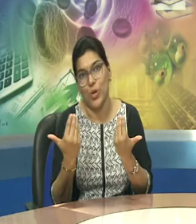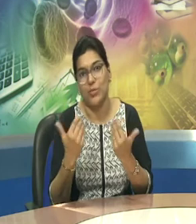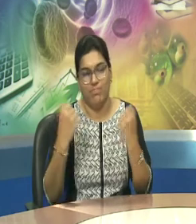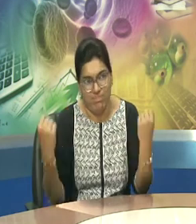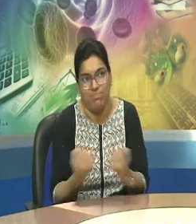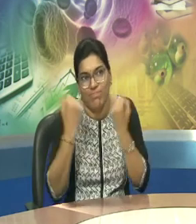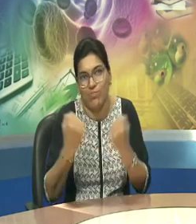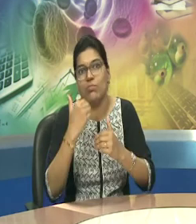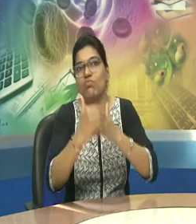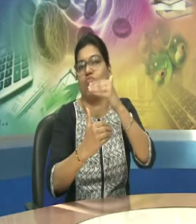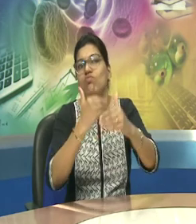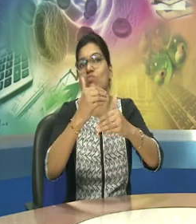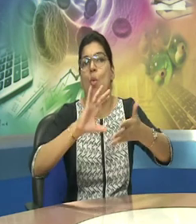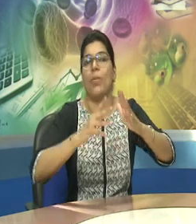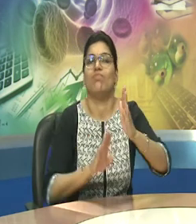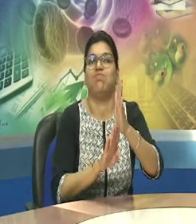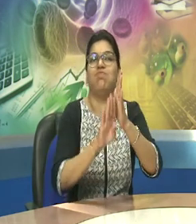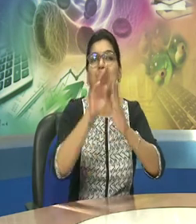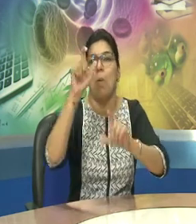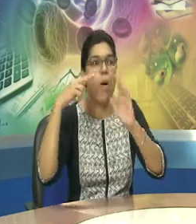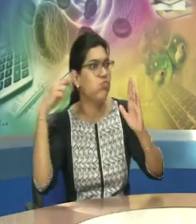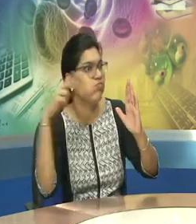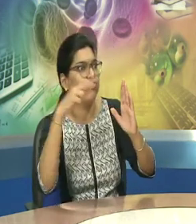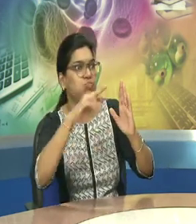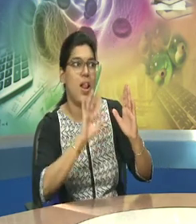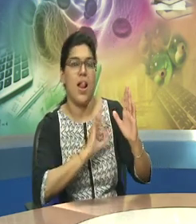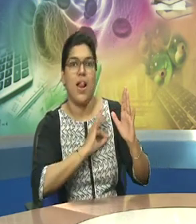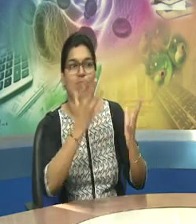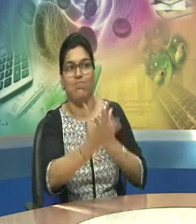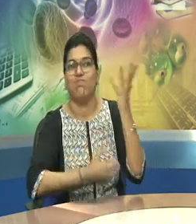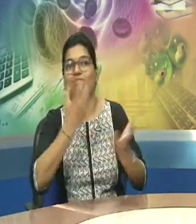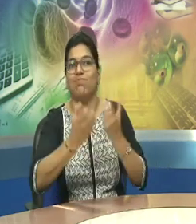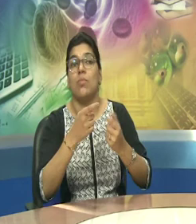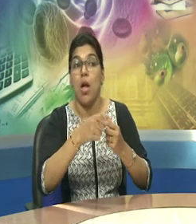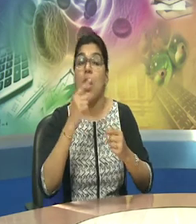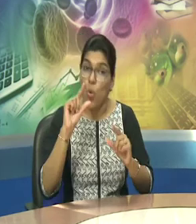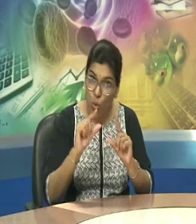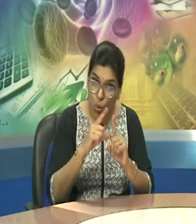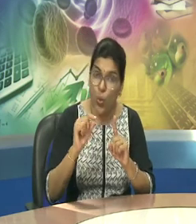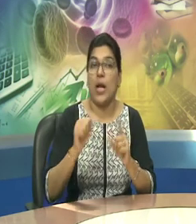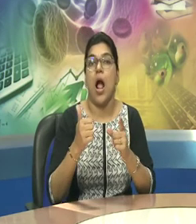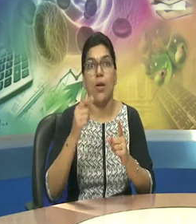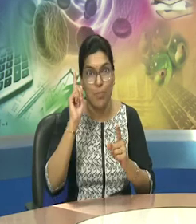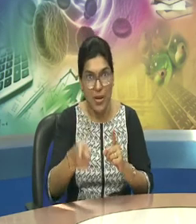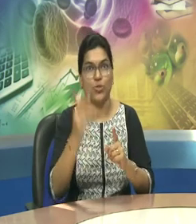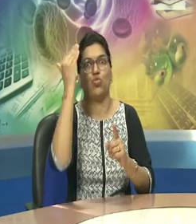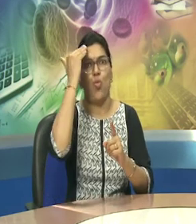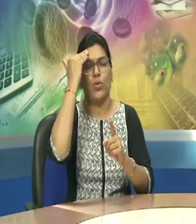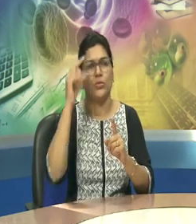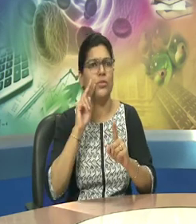with achieving a set of goal, but constantly strive for